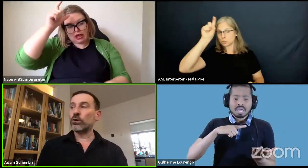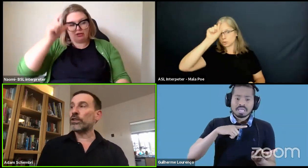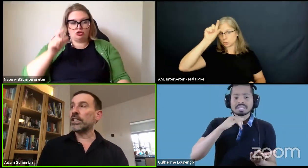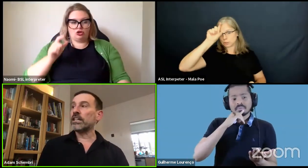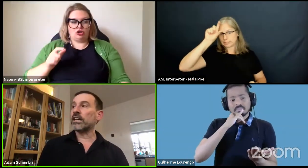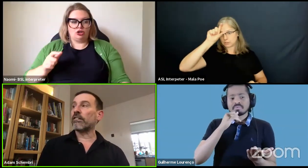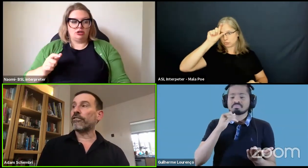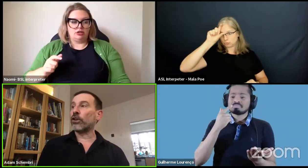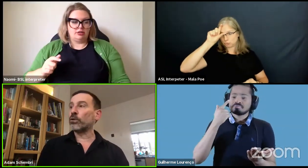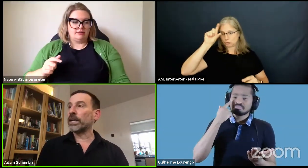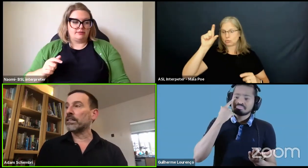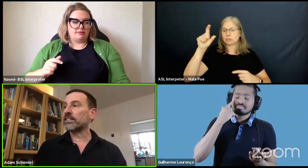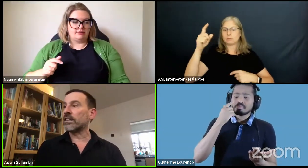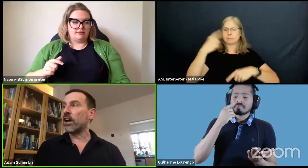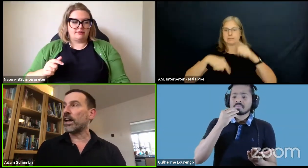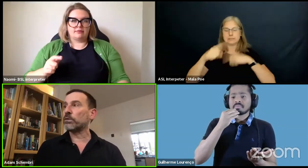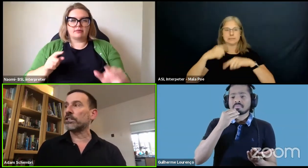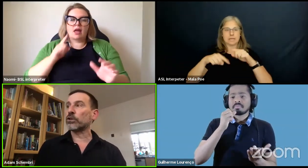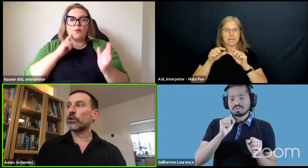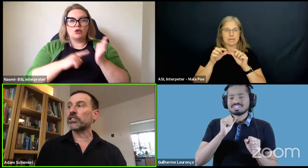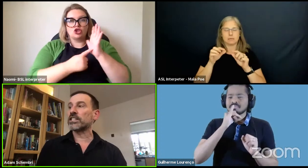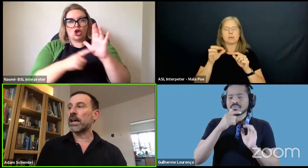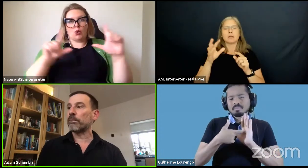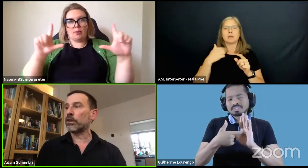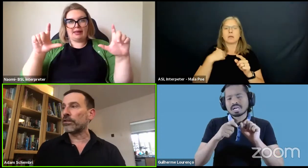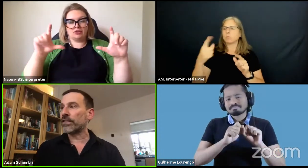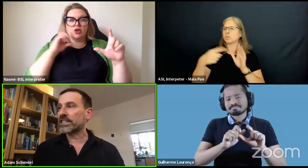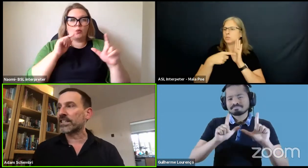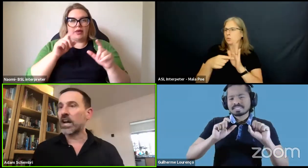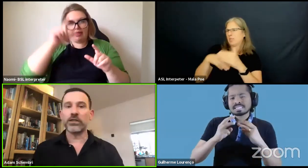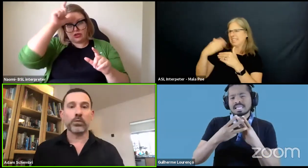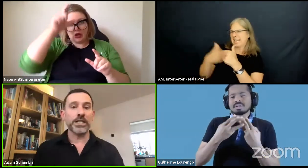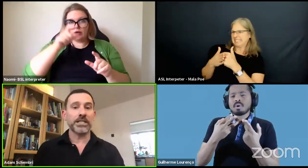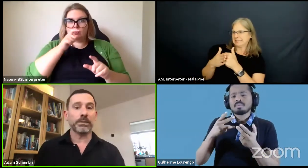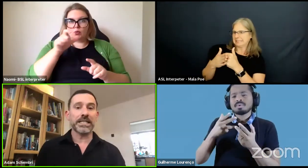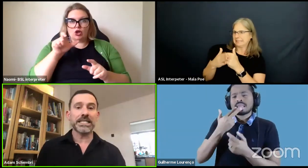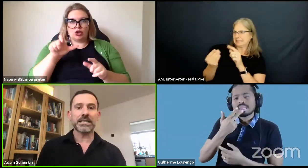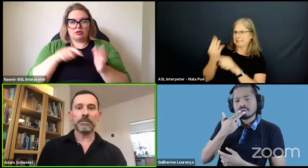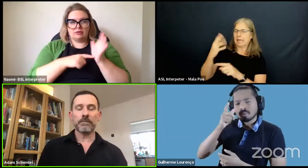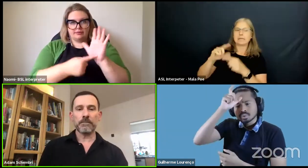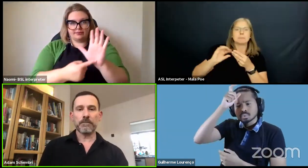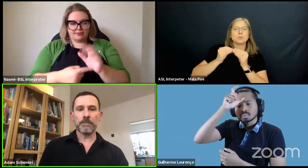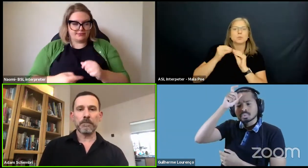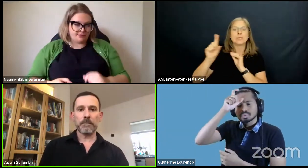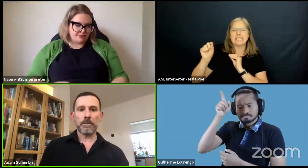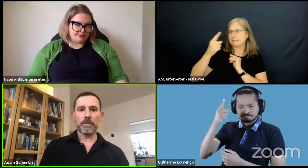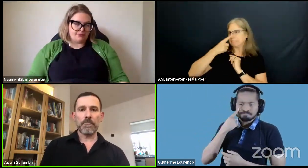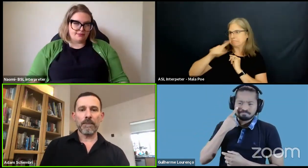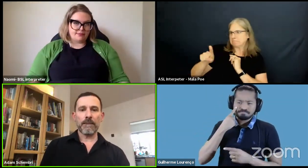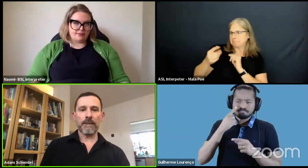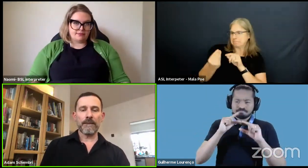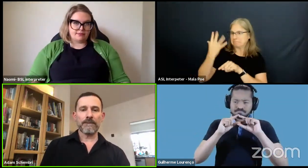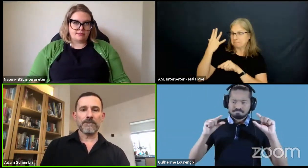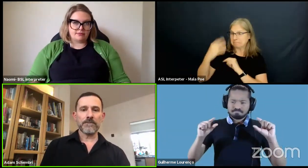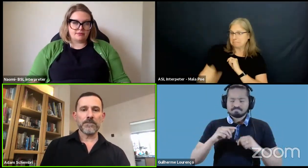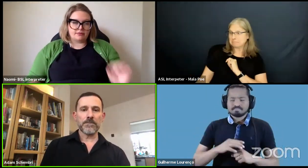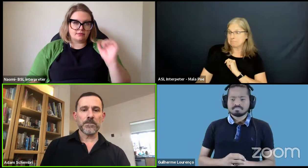could show the following slide with the Turkish example on it, that's slide 20, please.